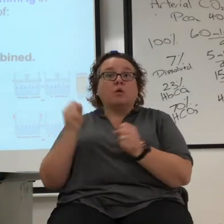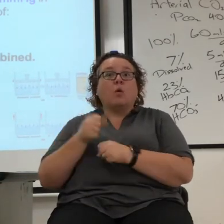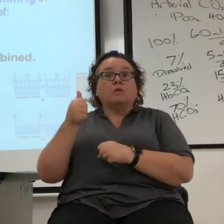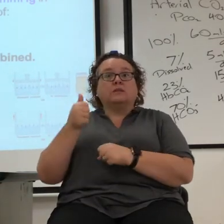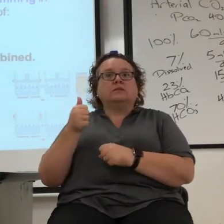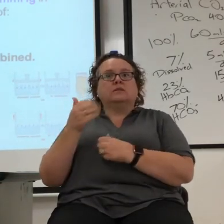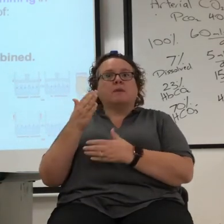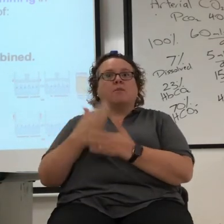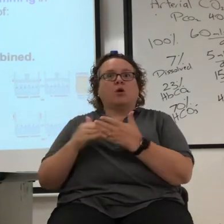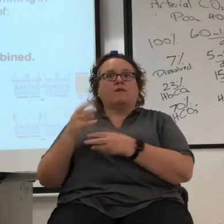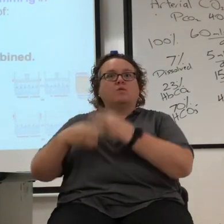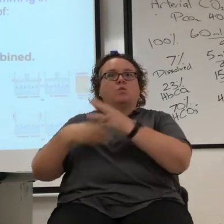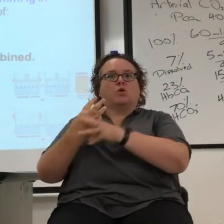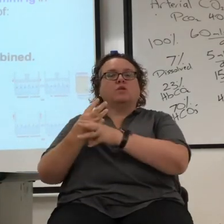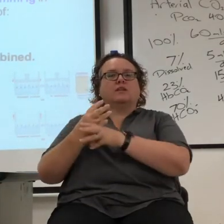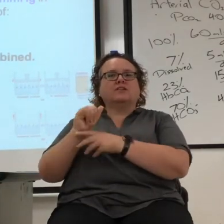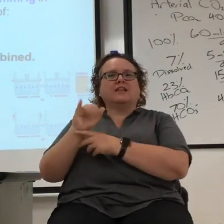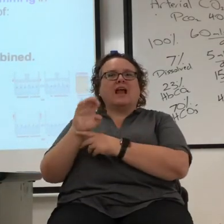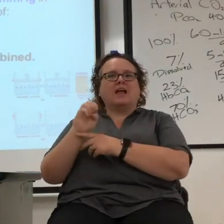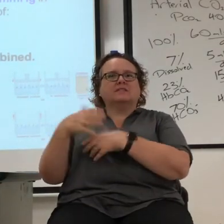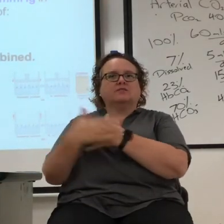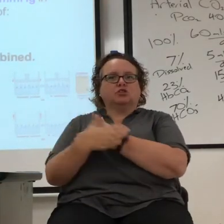there's an ice fish that has yellow blood and